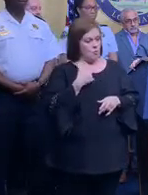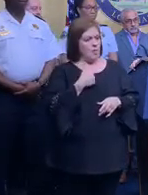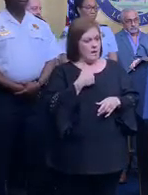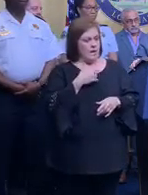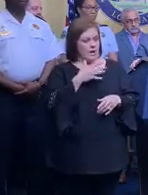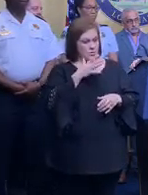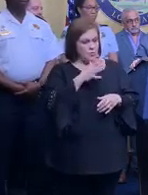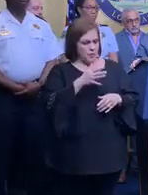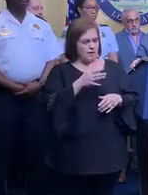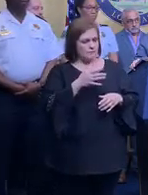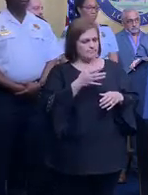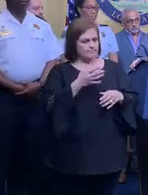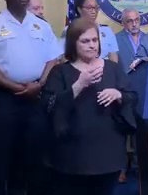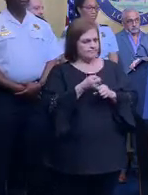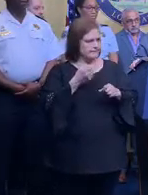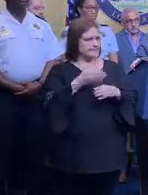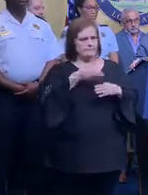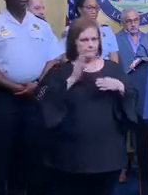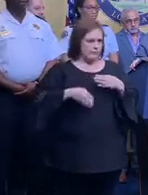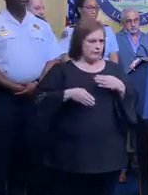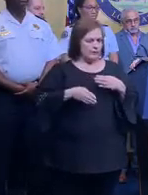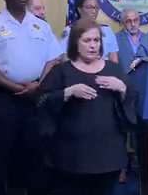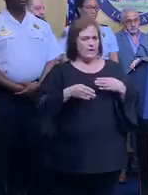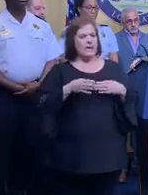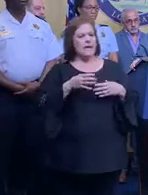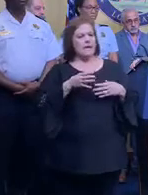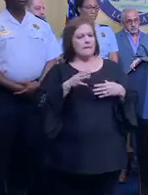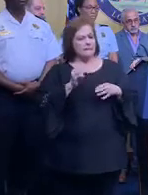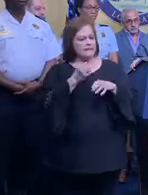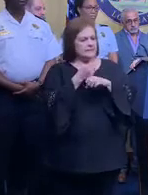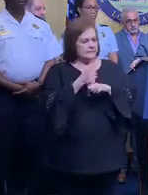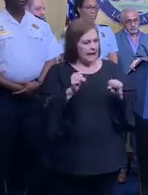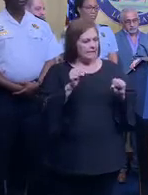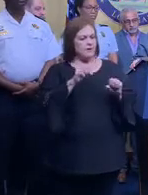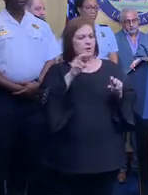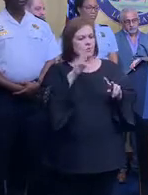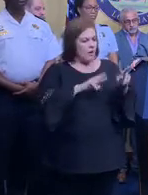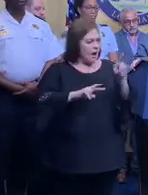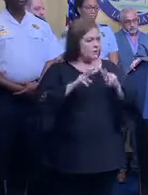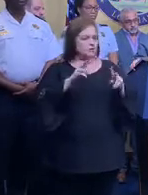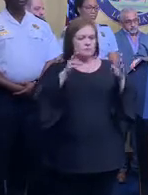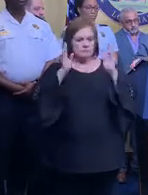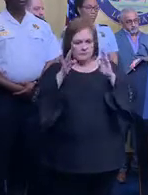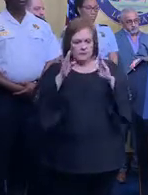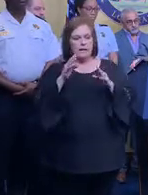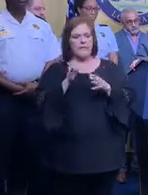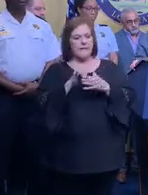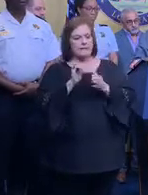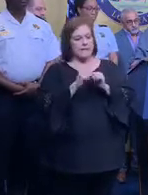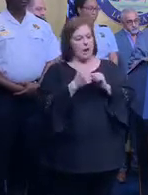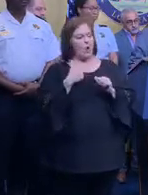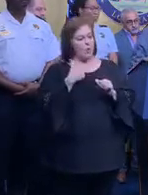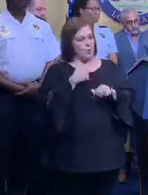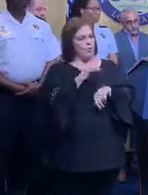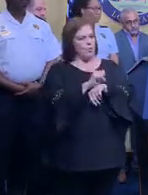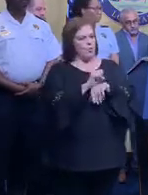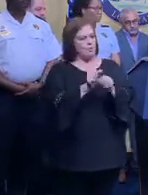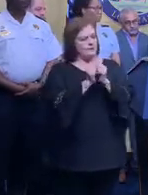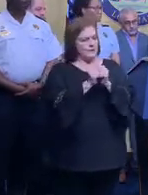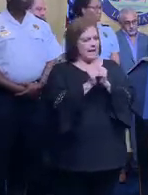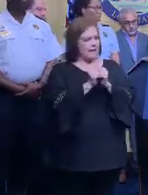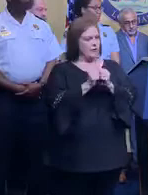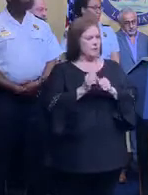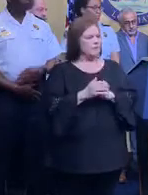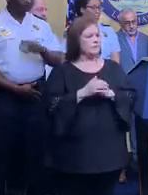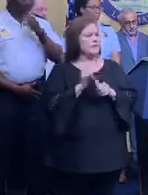again, please exert personal responsibility around your home and in your block and in your neyborhood, and that's how the city will come together. Thank you. Thank you very